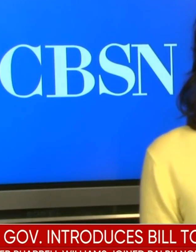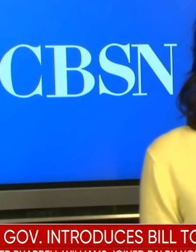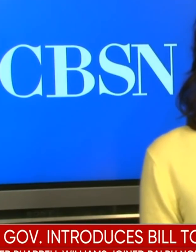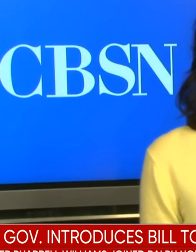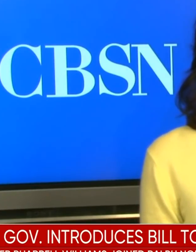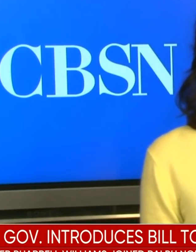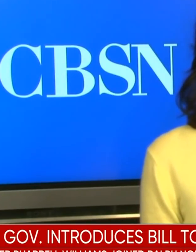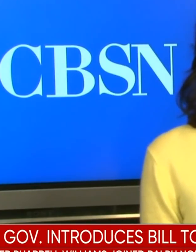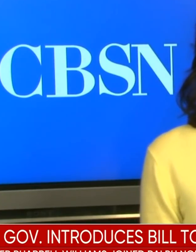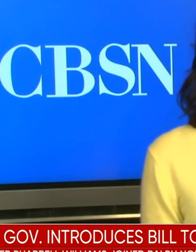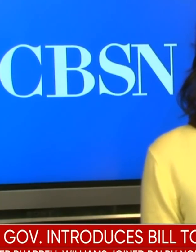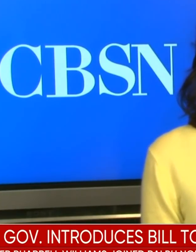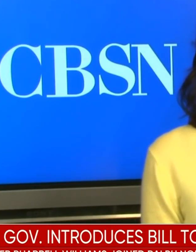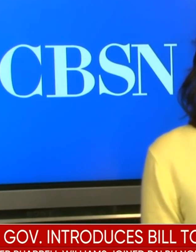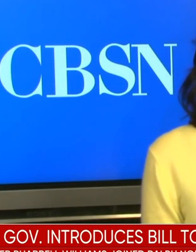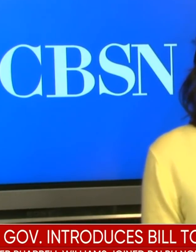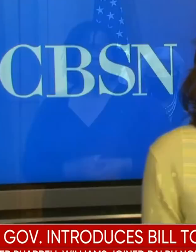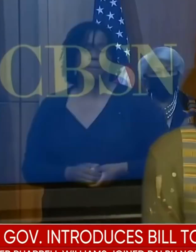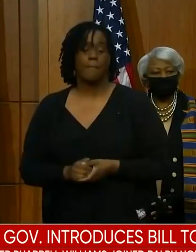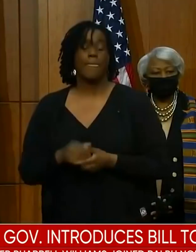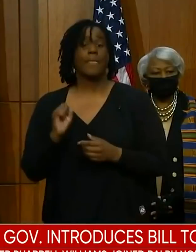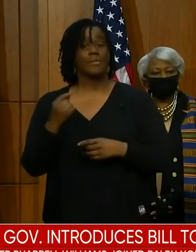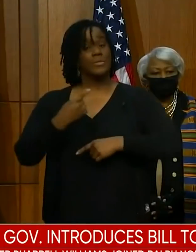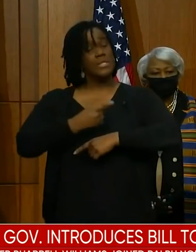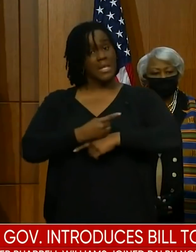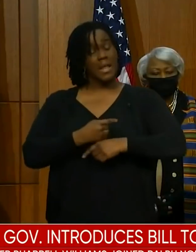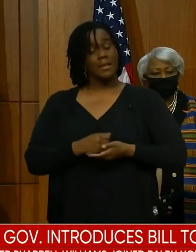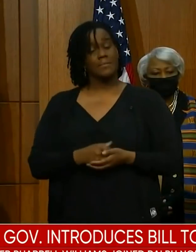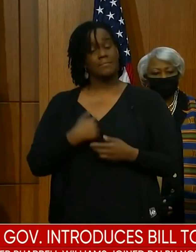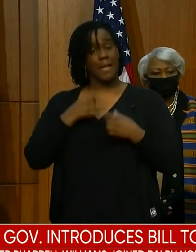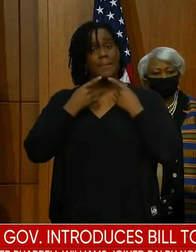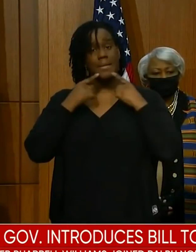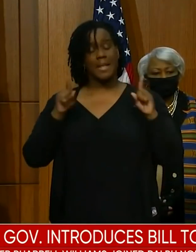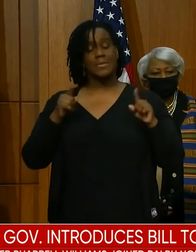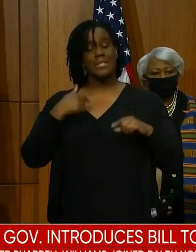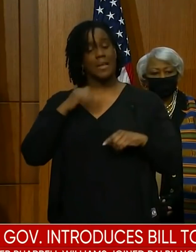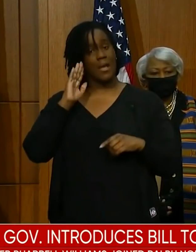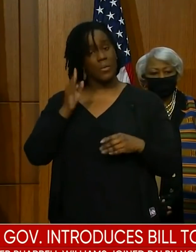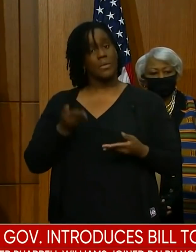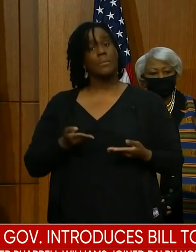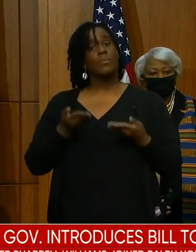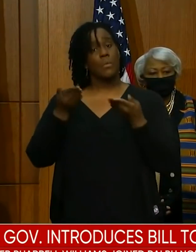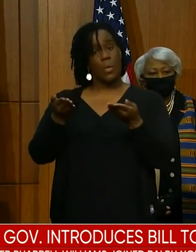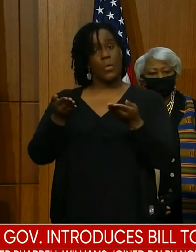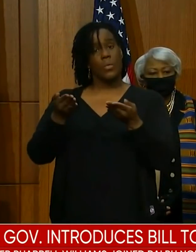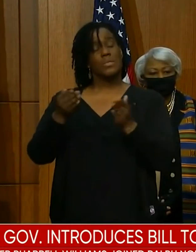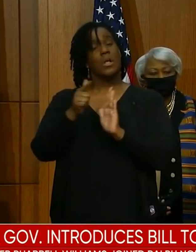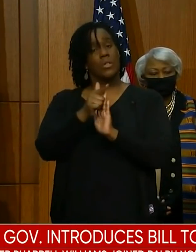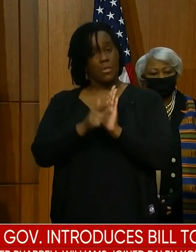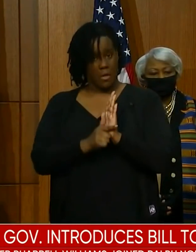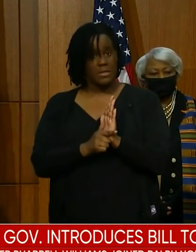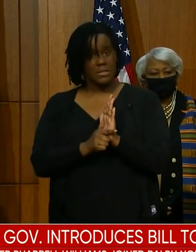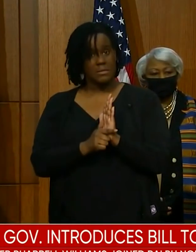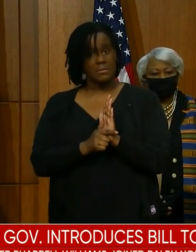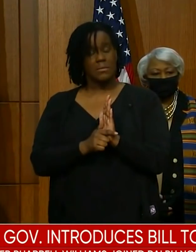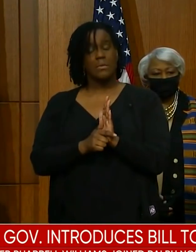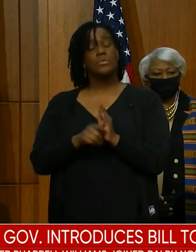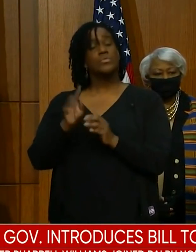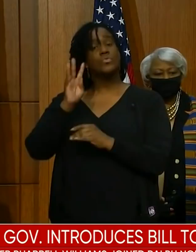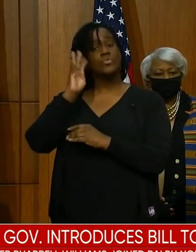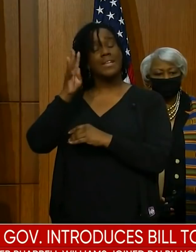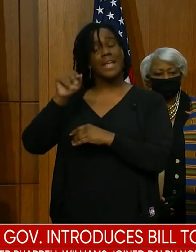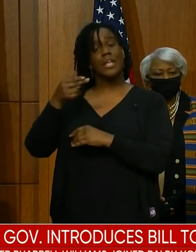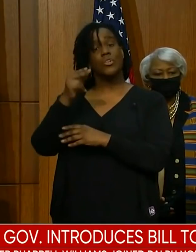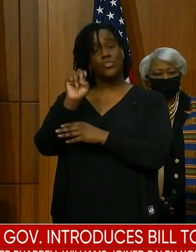little star power. Musician Pharrell Williams, who is from Virginia Beach, joined the governor for the rollout. June 19th